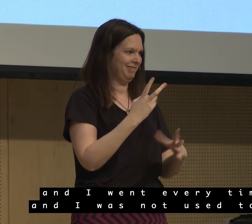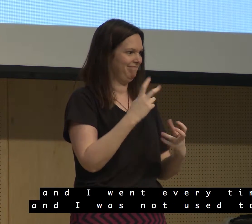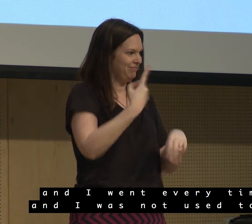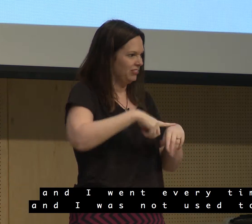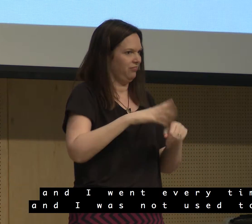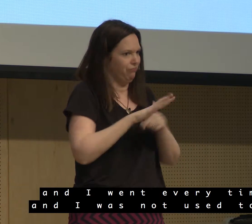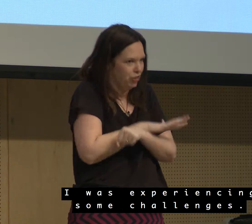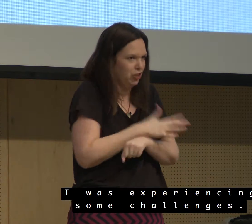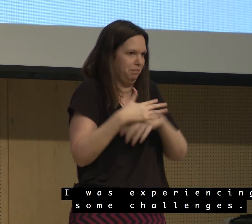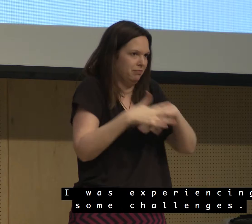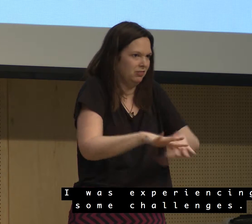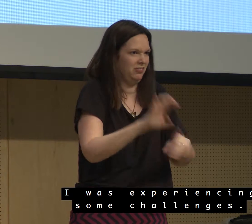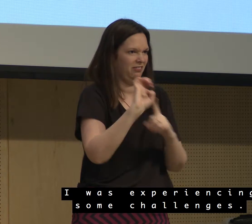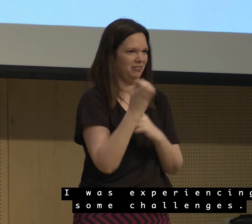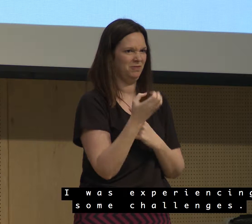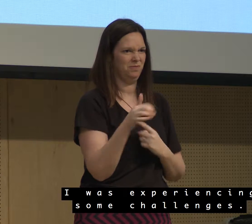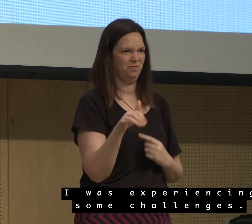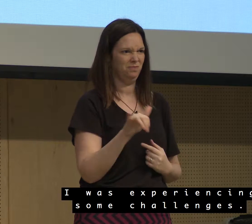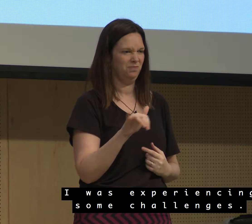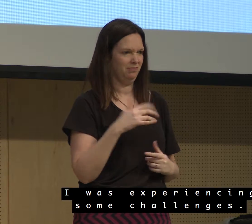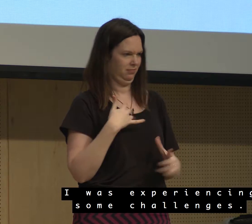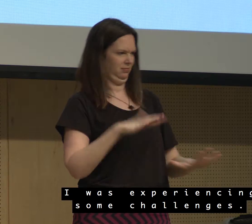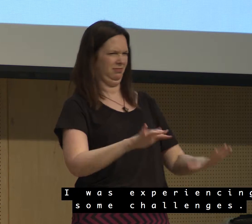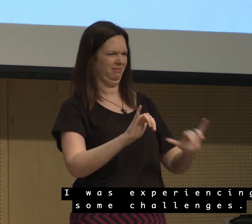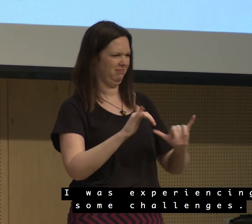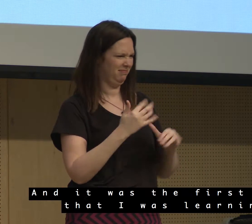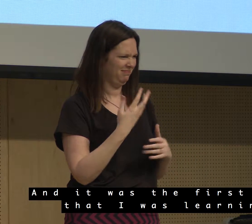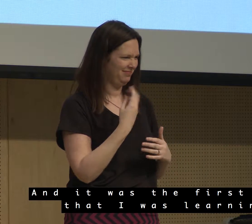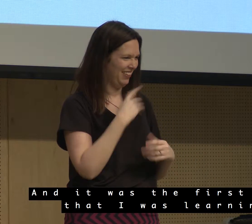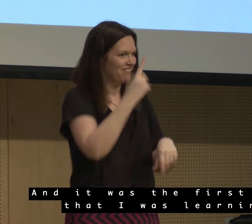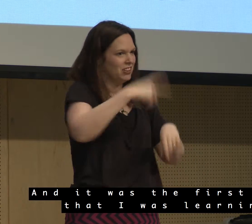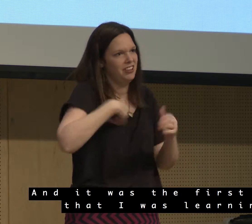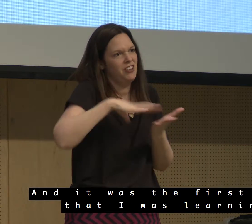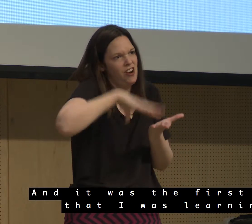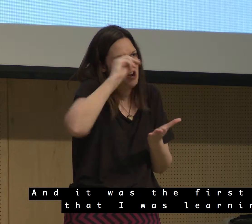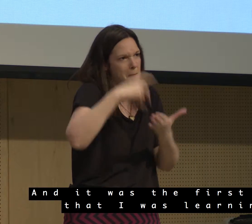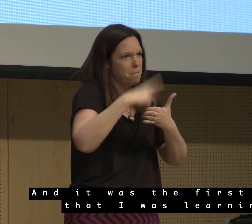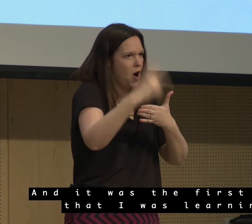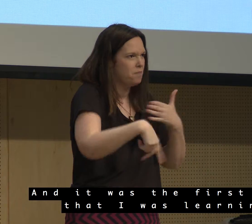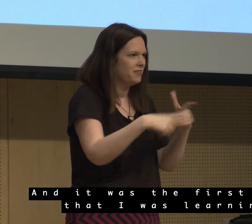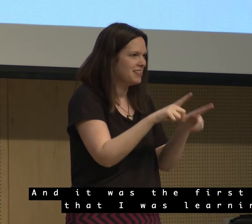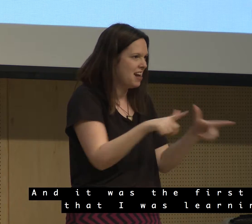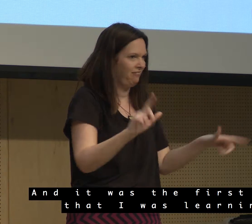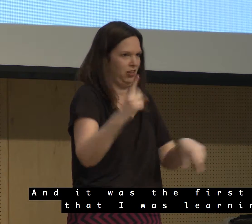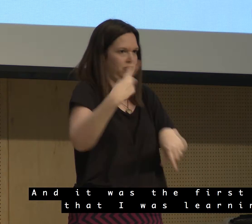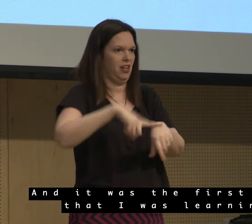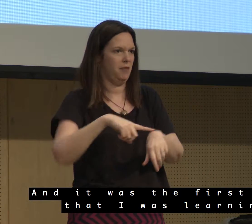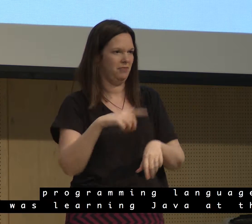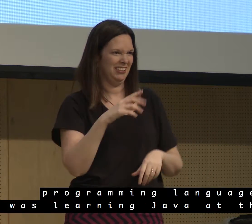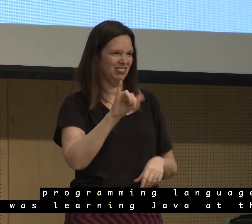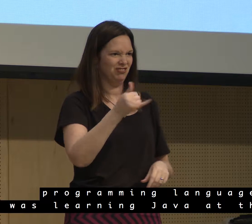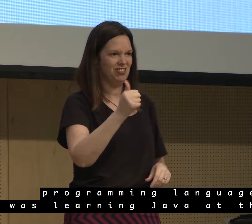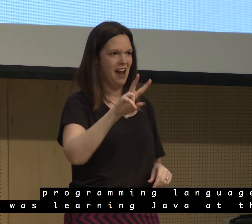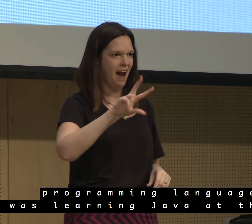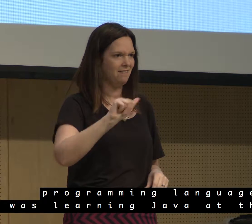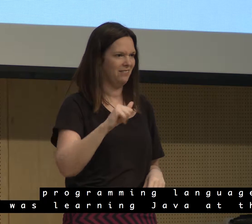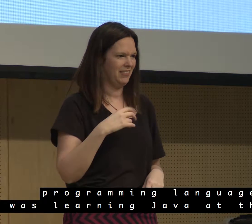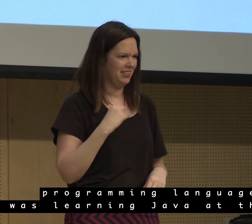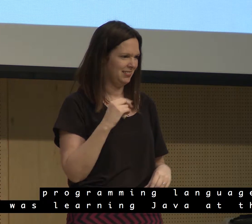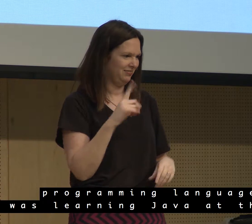not used to it. I was experiencing some challenges. And it was the first time that I was learning programming languages. I was learning